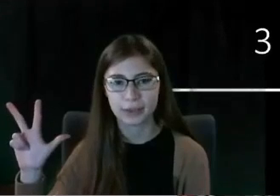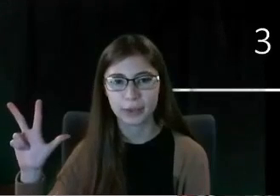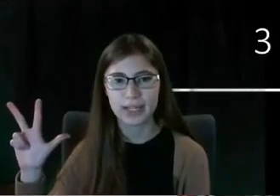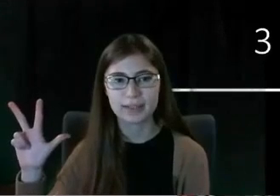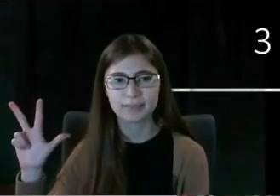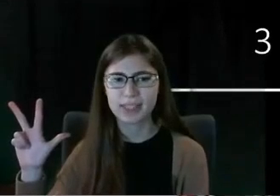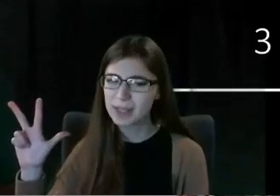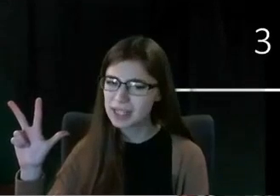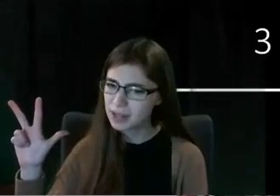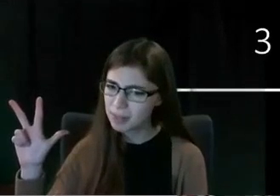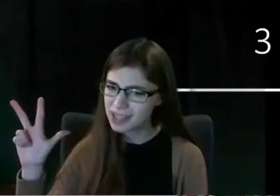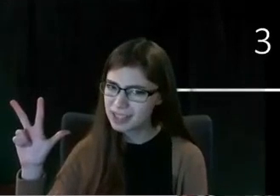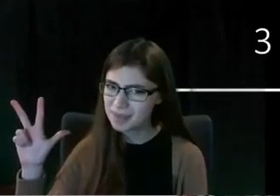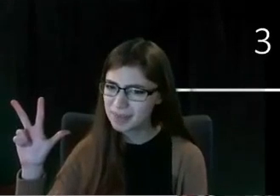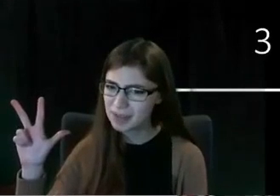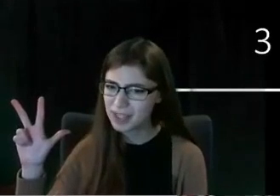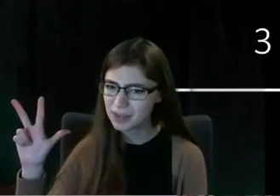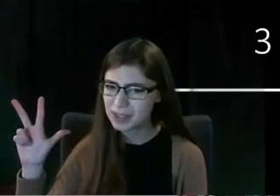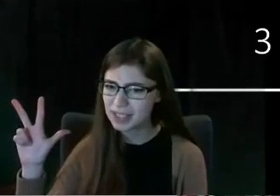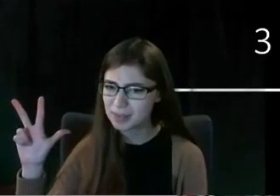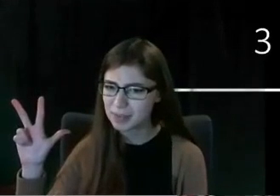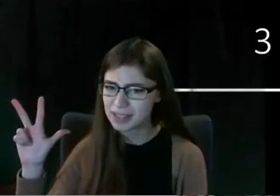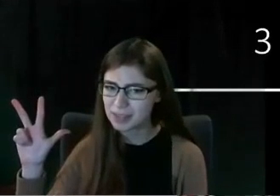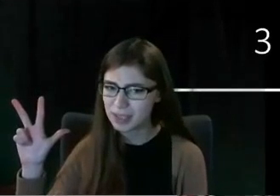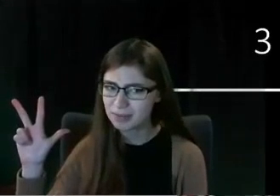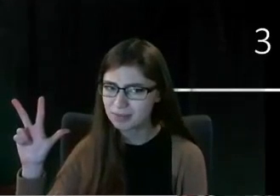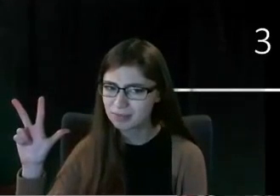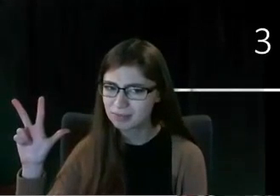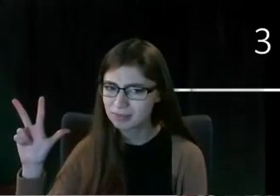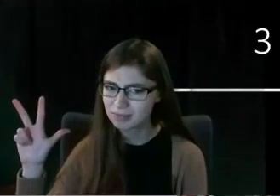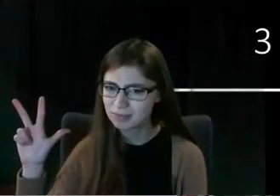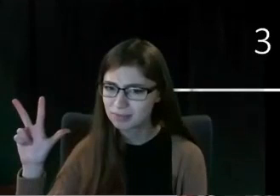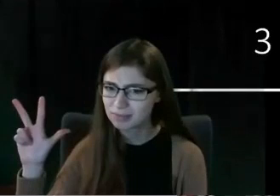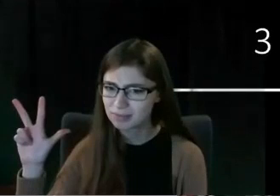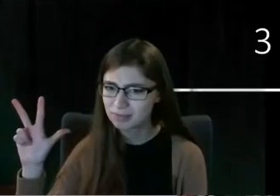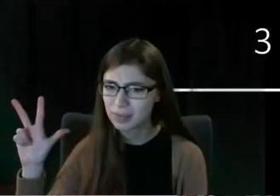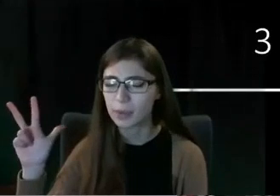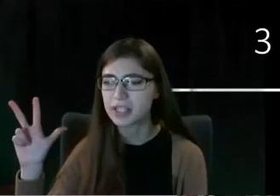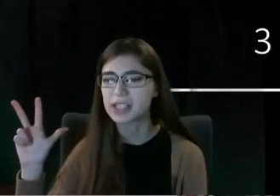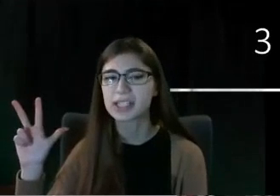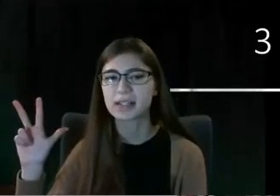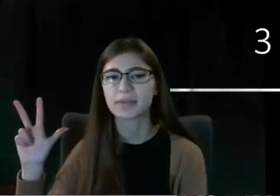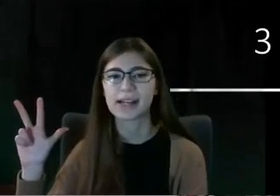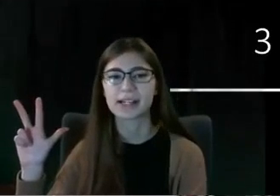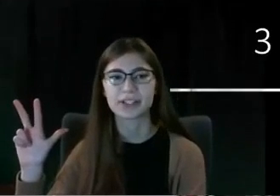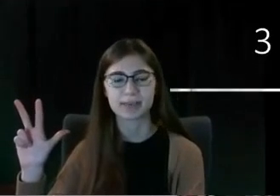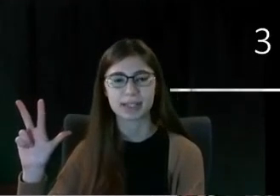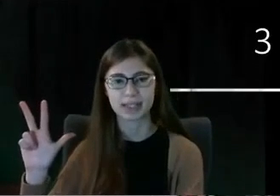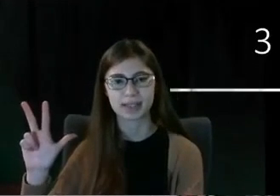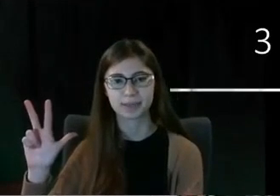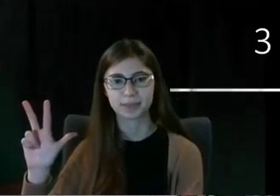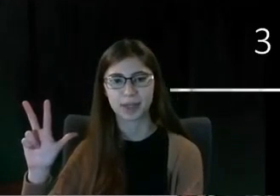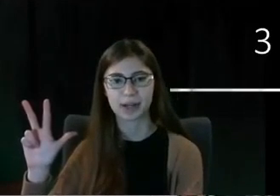3. Did we do numbers? I feel like we did numbers, did we? No, we just did them for hand shapes, I think. All right,